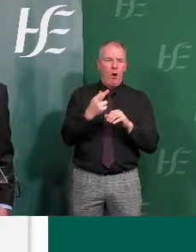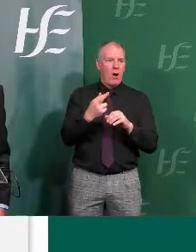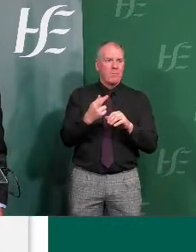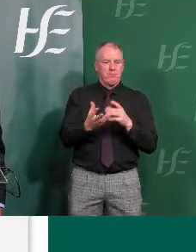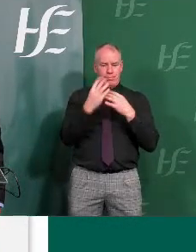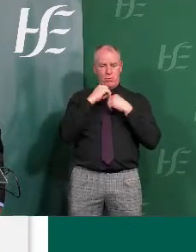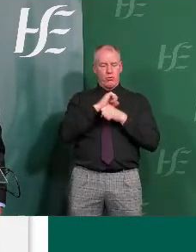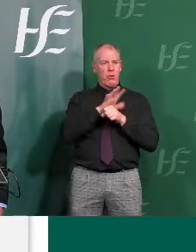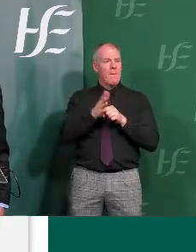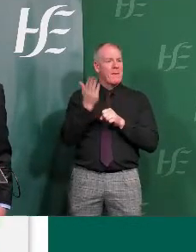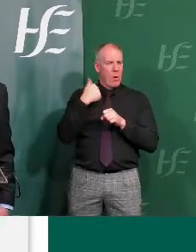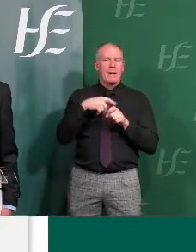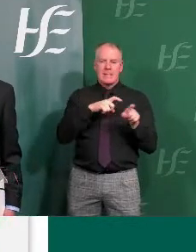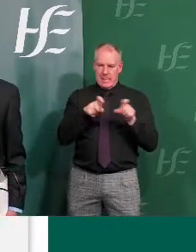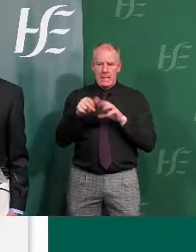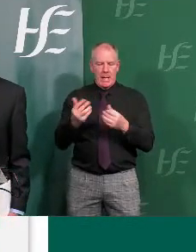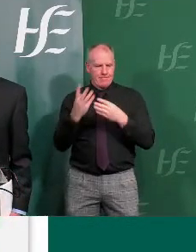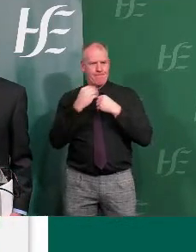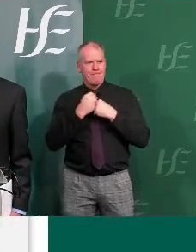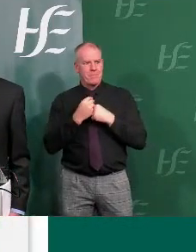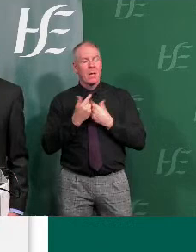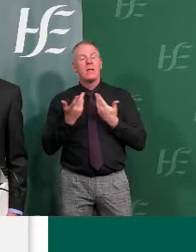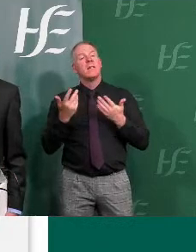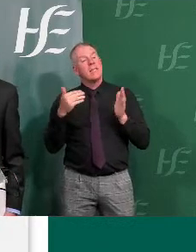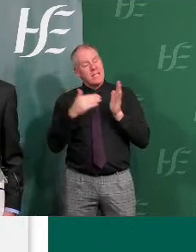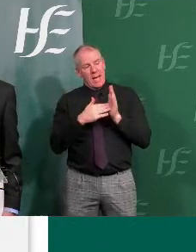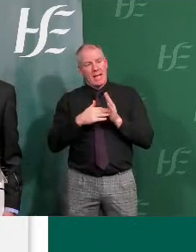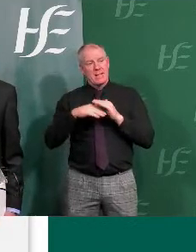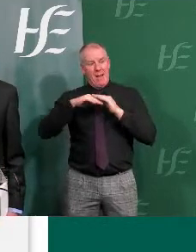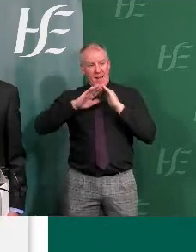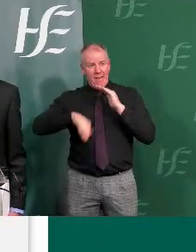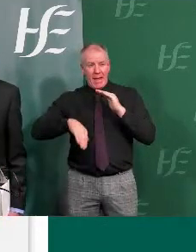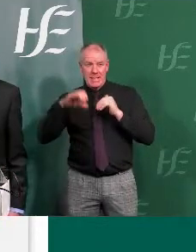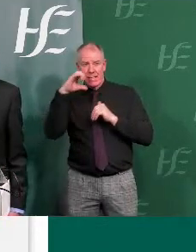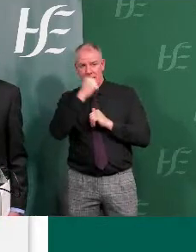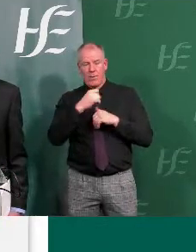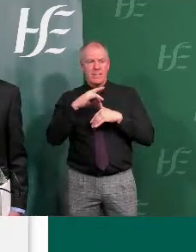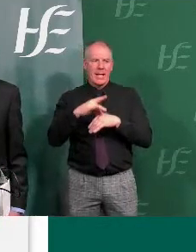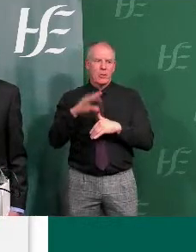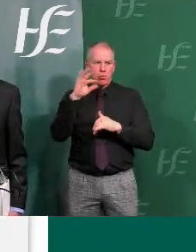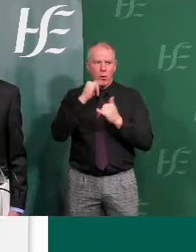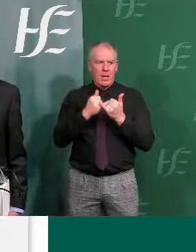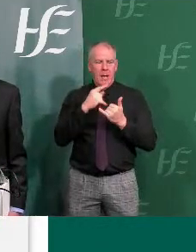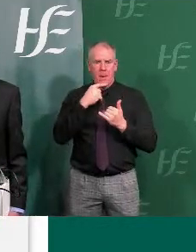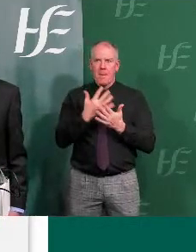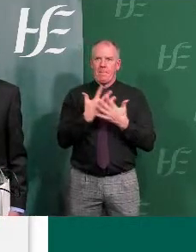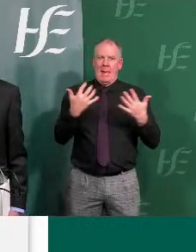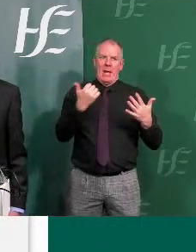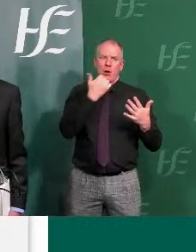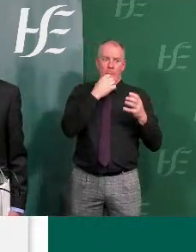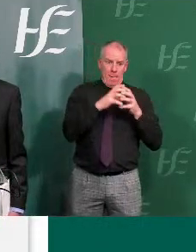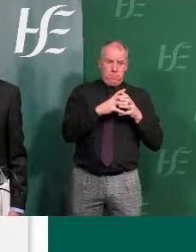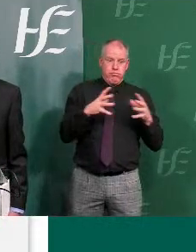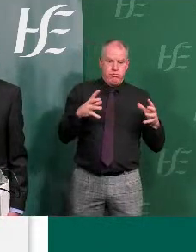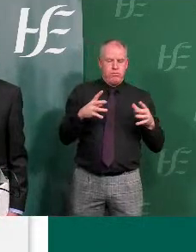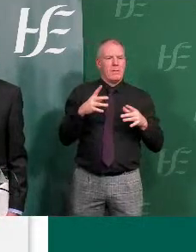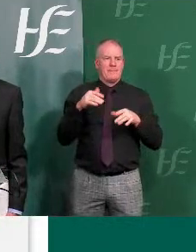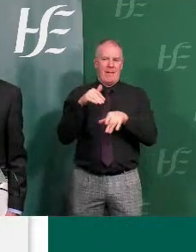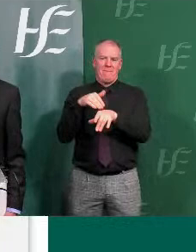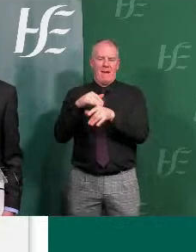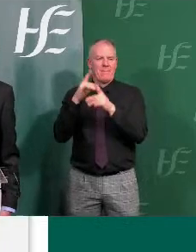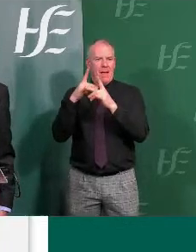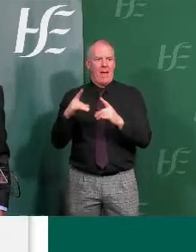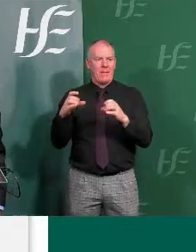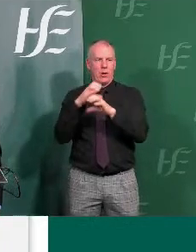it may cause less severe disease, but the huge numbers we're seeing are causing considerable strain in healthcare systems, both